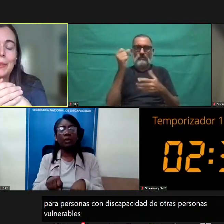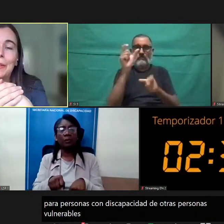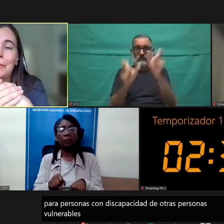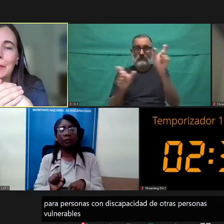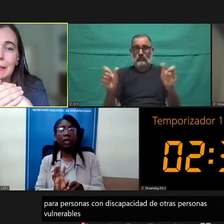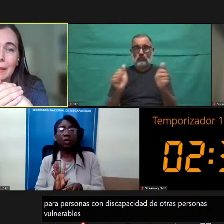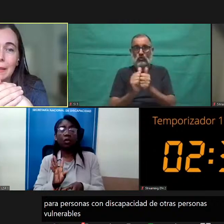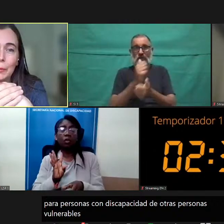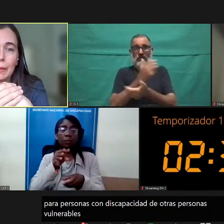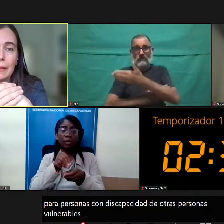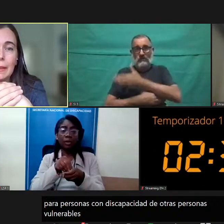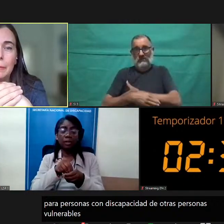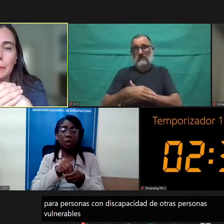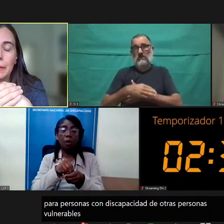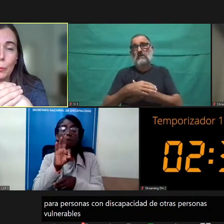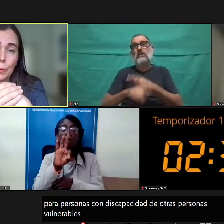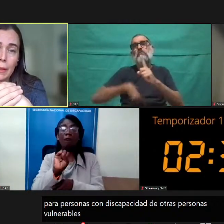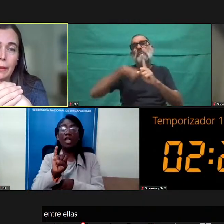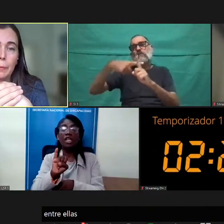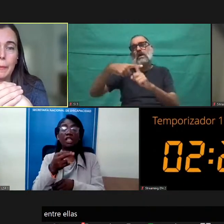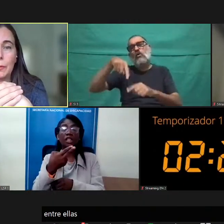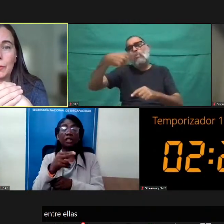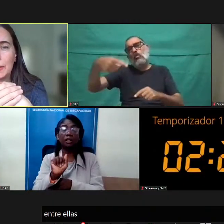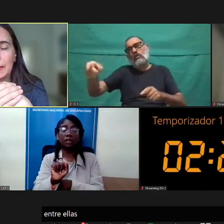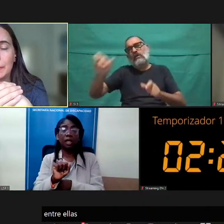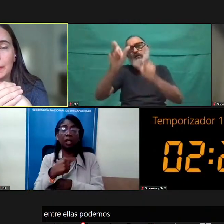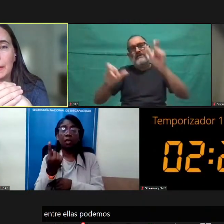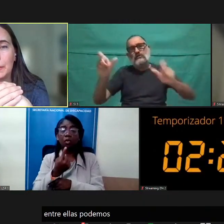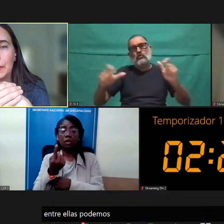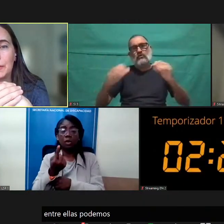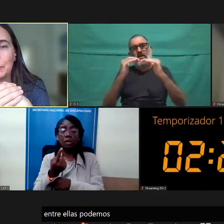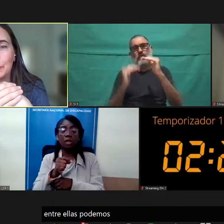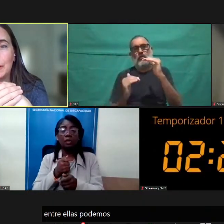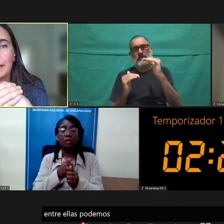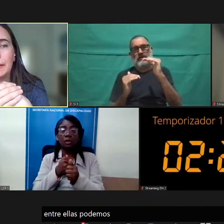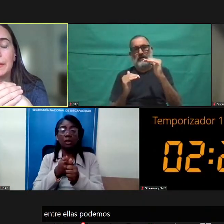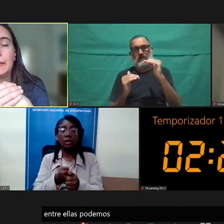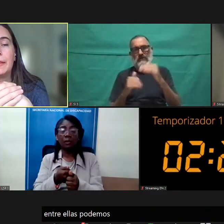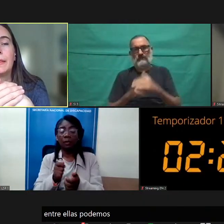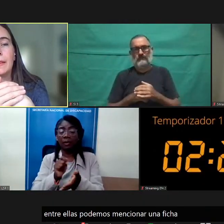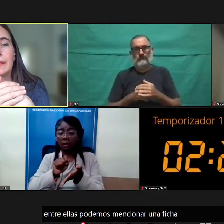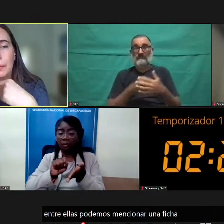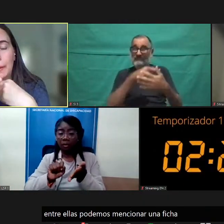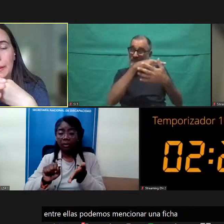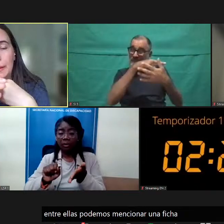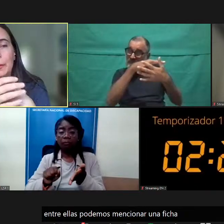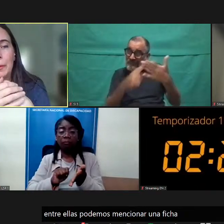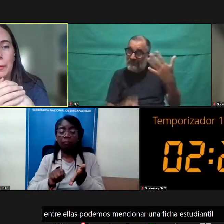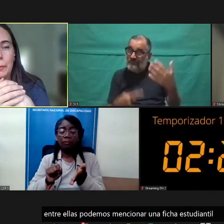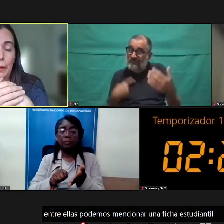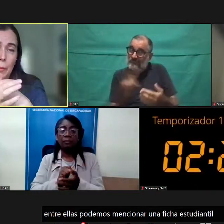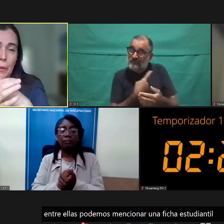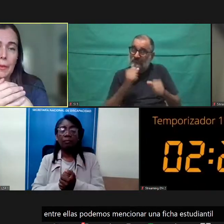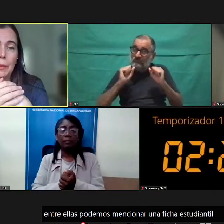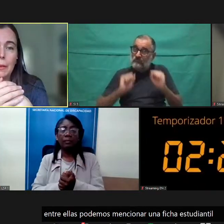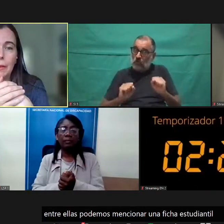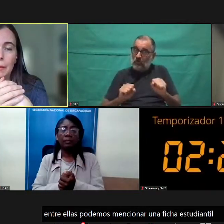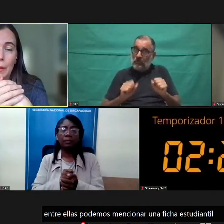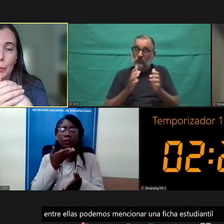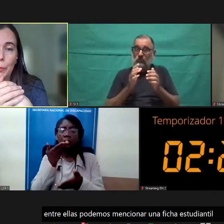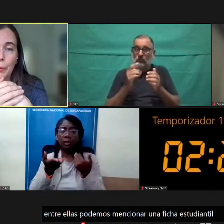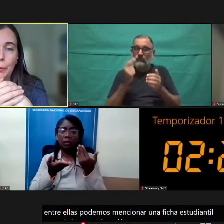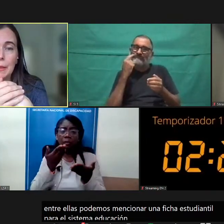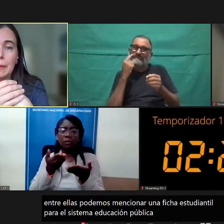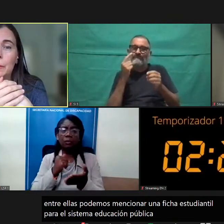them we have the incorporation of a student sheet unique student sheet for public education